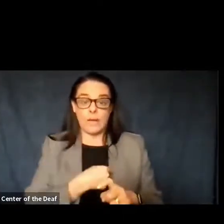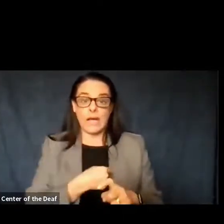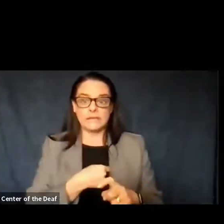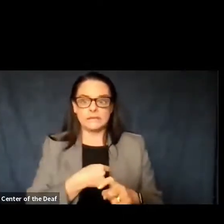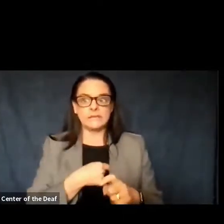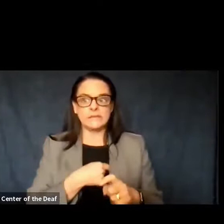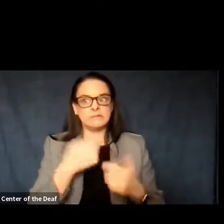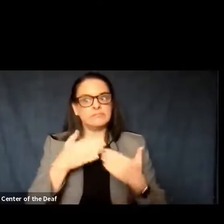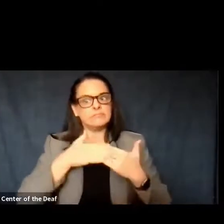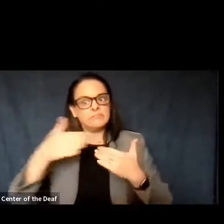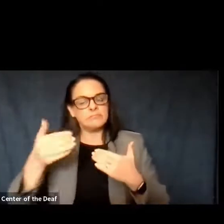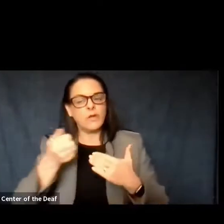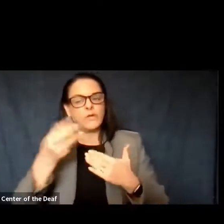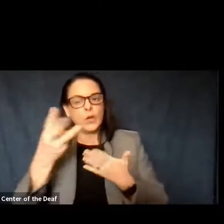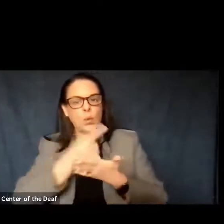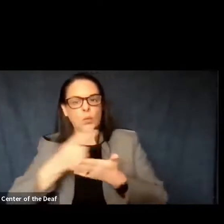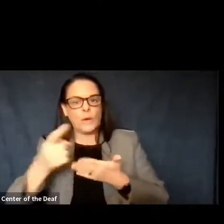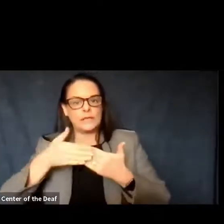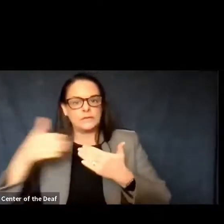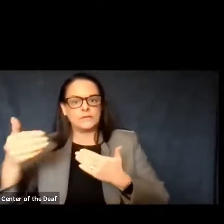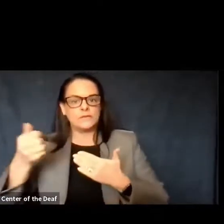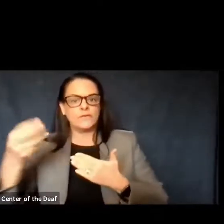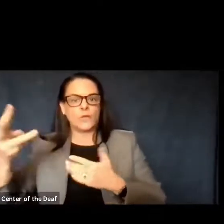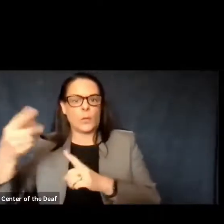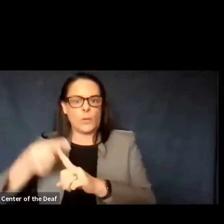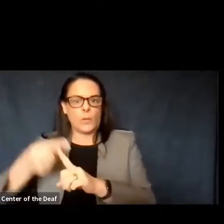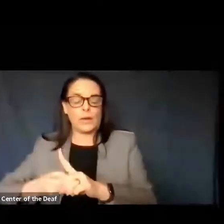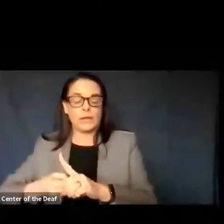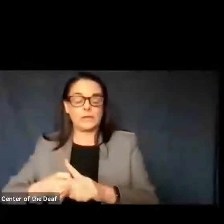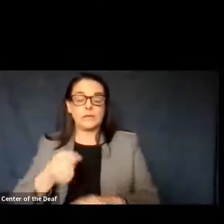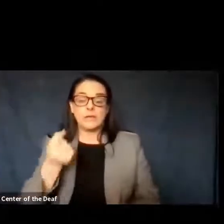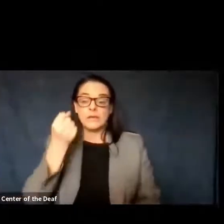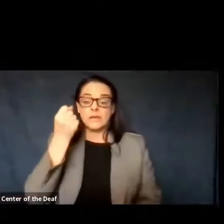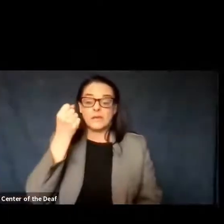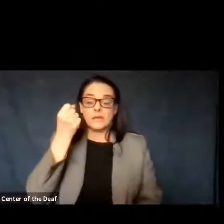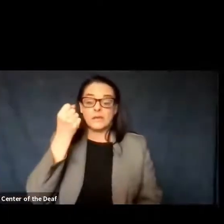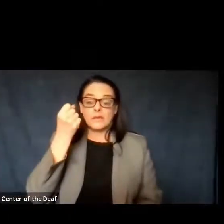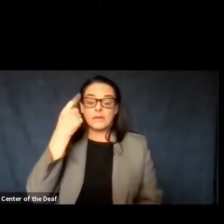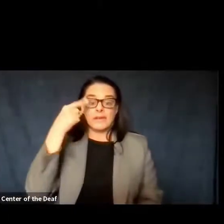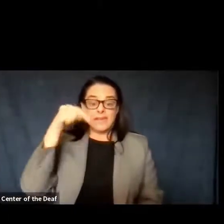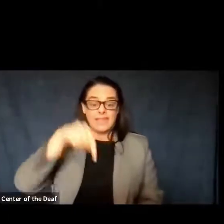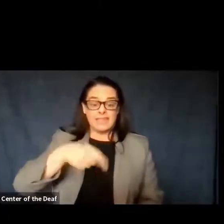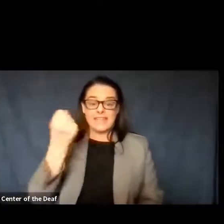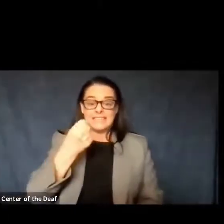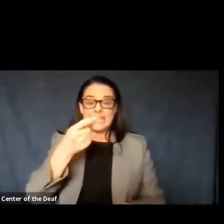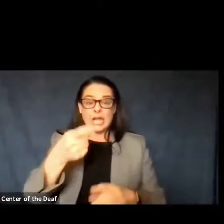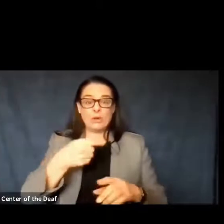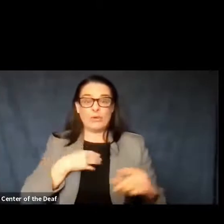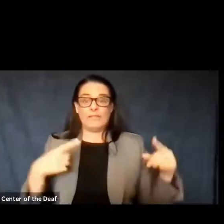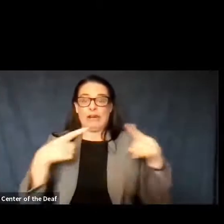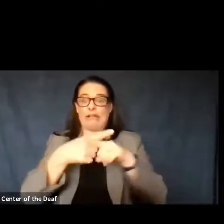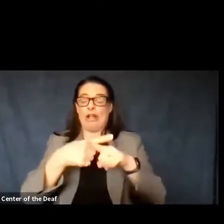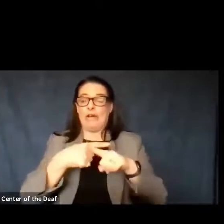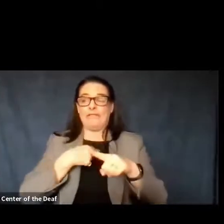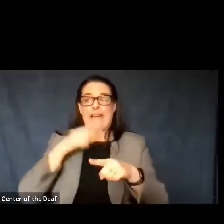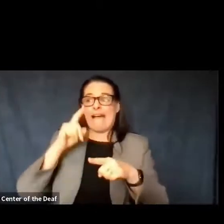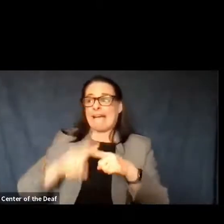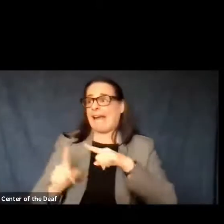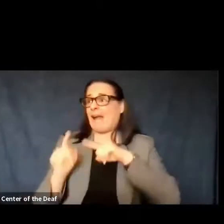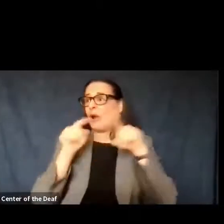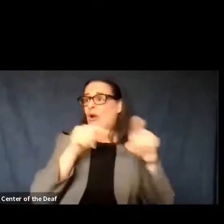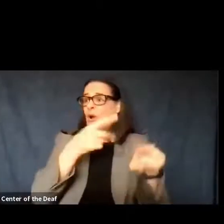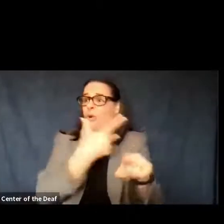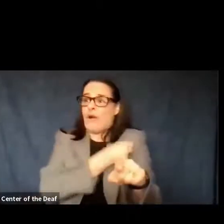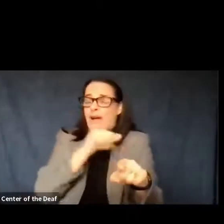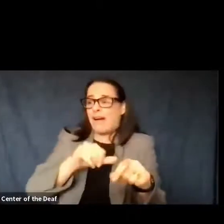and months. If this Saturday is not the best time for you to get the vaccine based on your current situation, we want you to know there's other